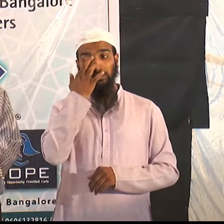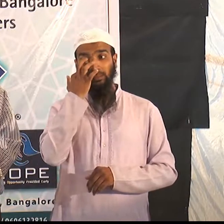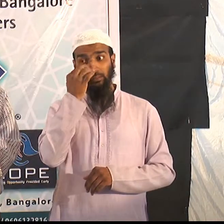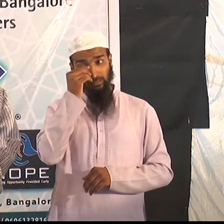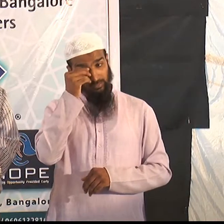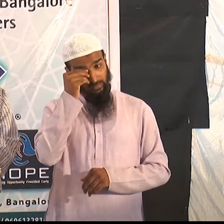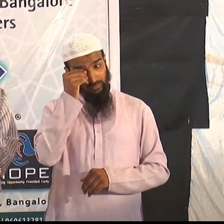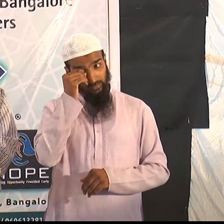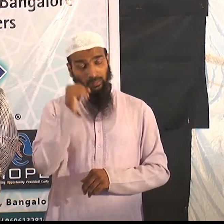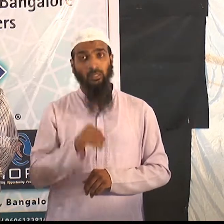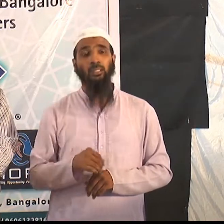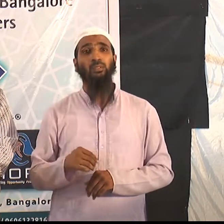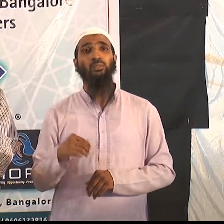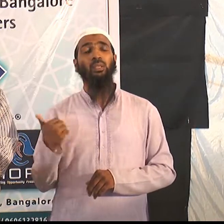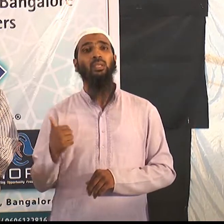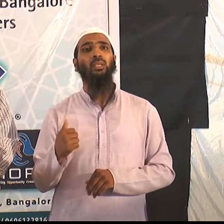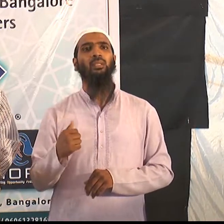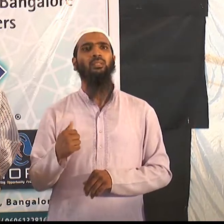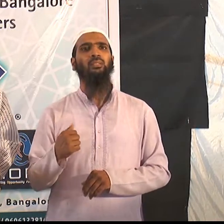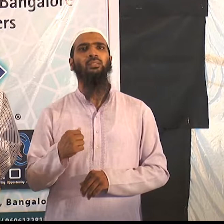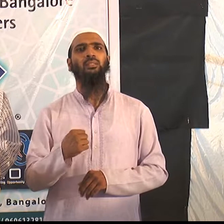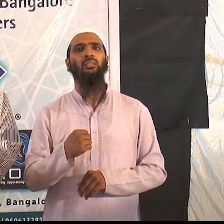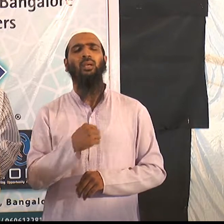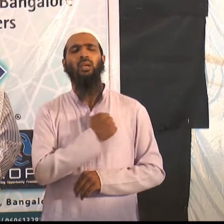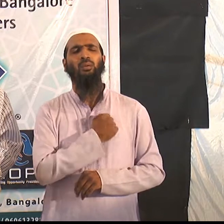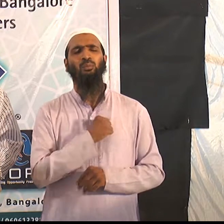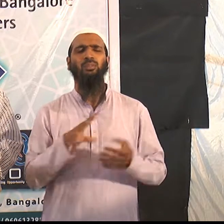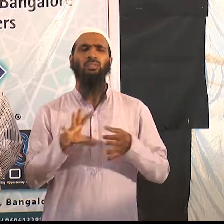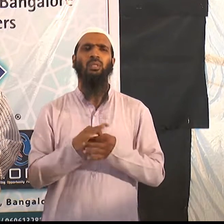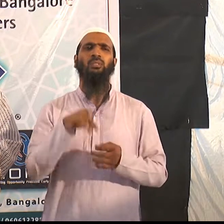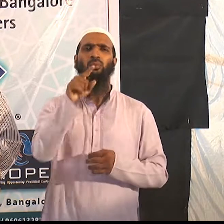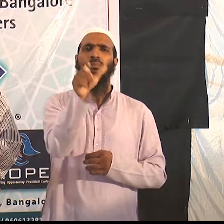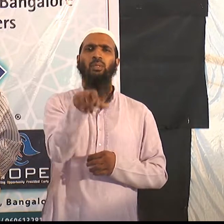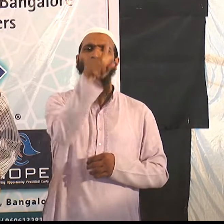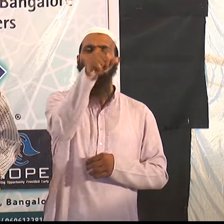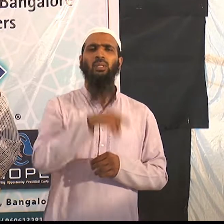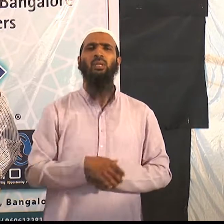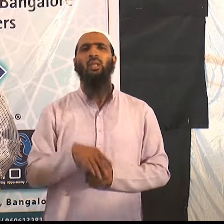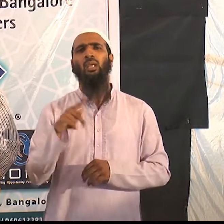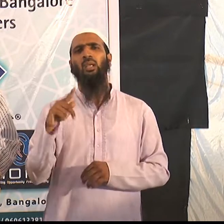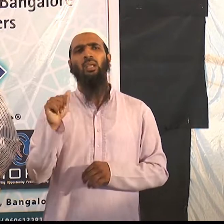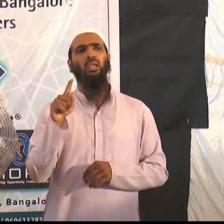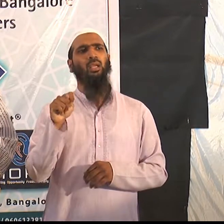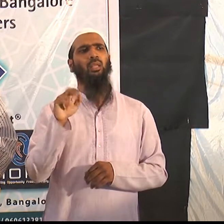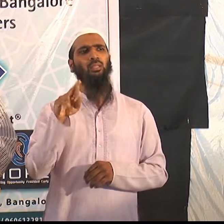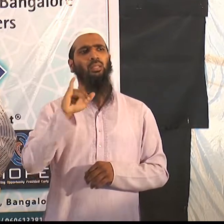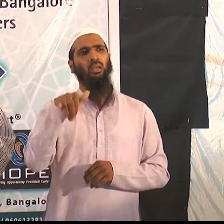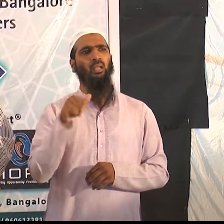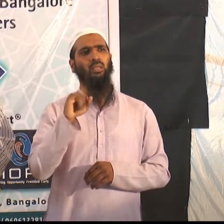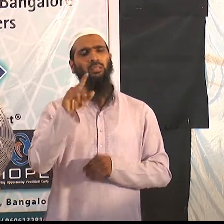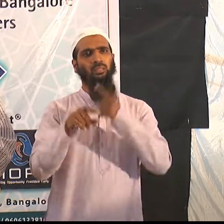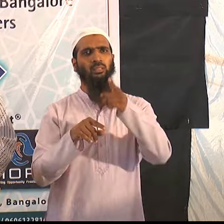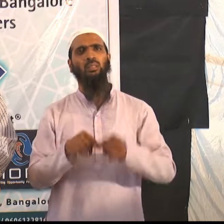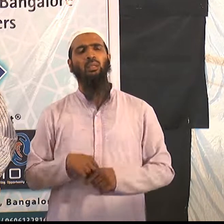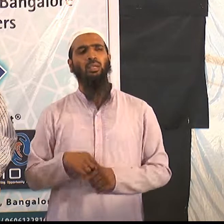sir, you said something that really touched my heart. He says, until I understand the concept of your